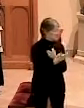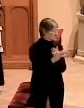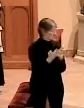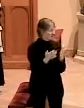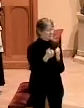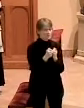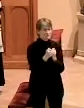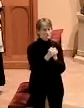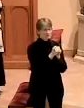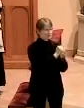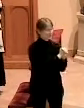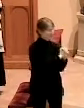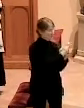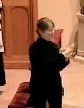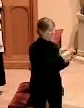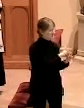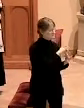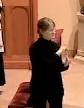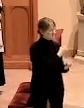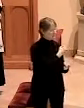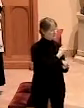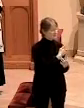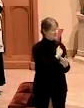you. And with your spirit.